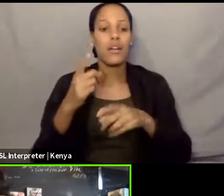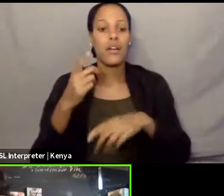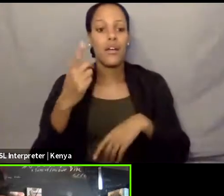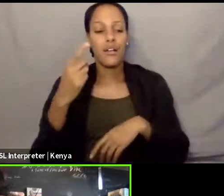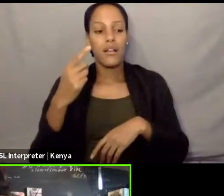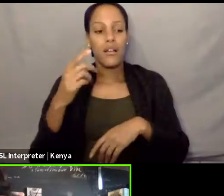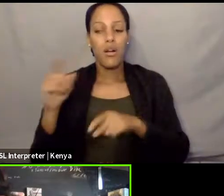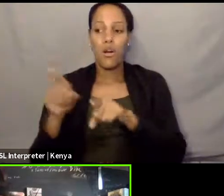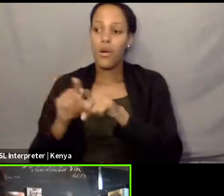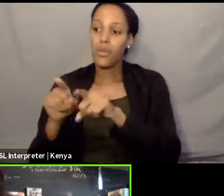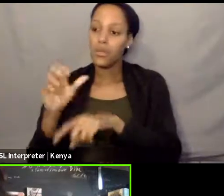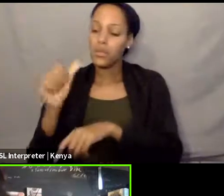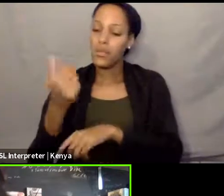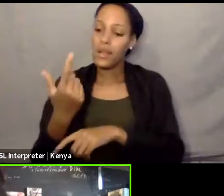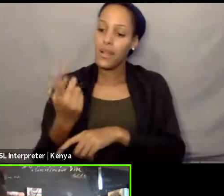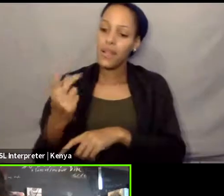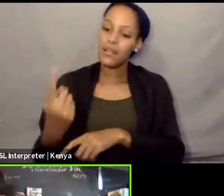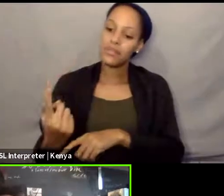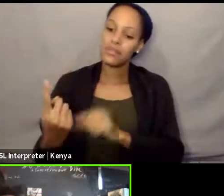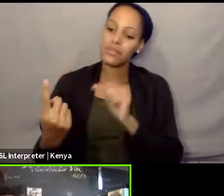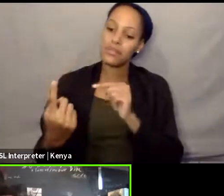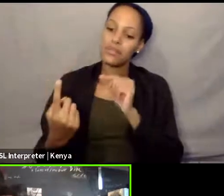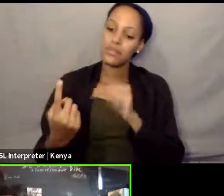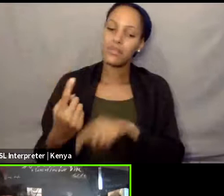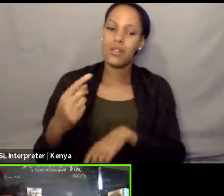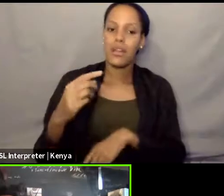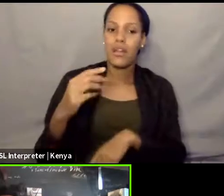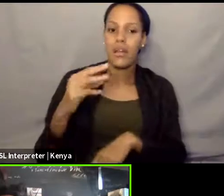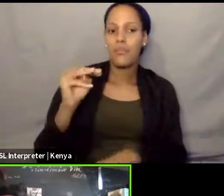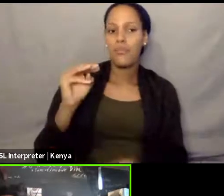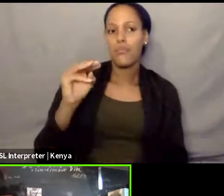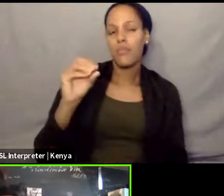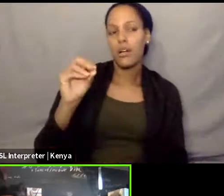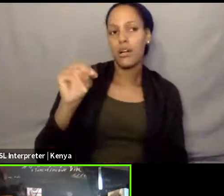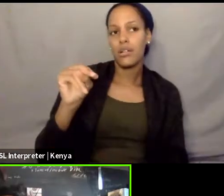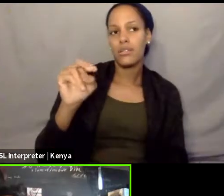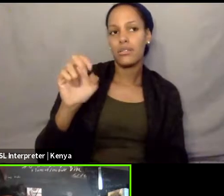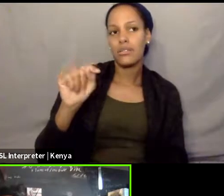whose work I love, like, I always say Montaigne, but maybe you say Montagna.